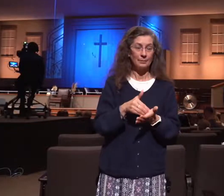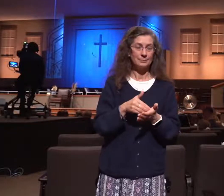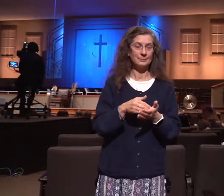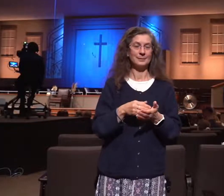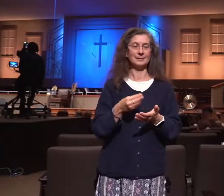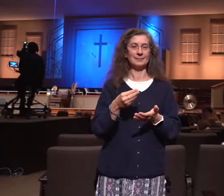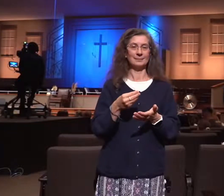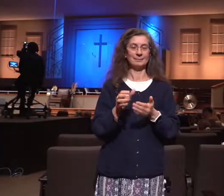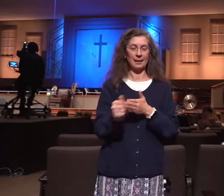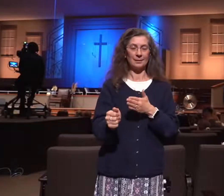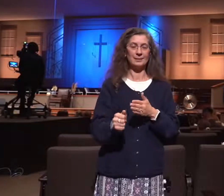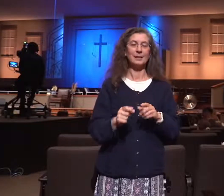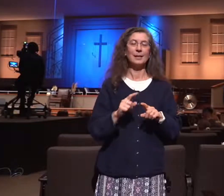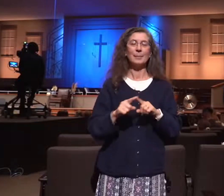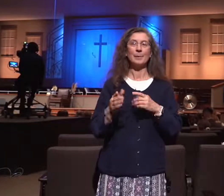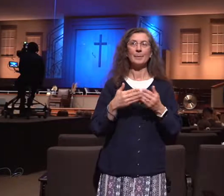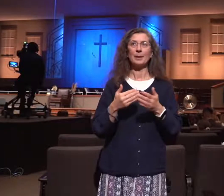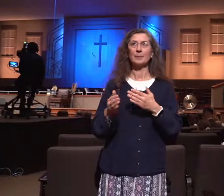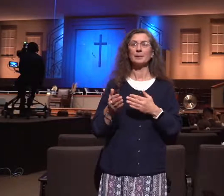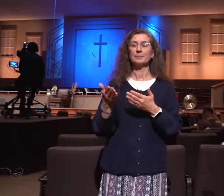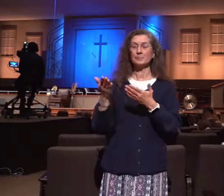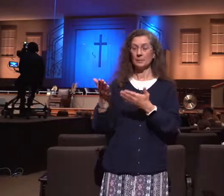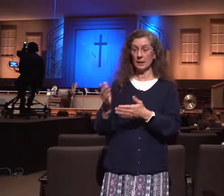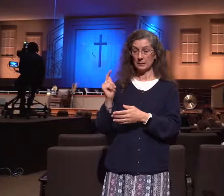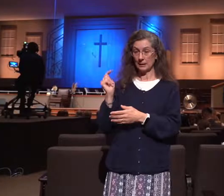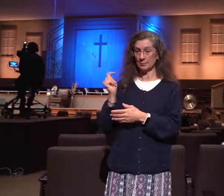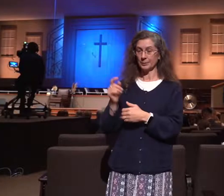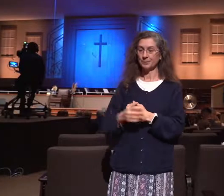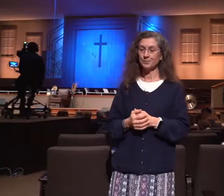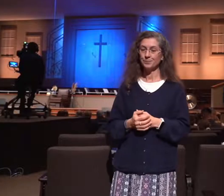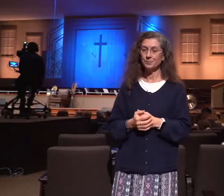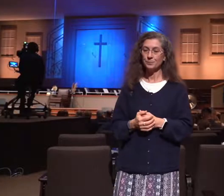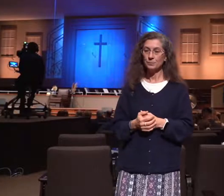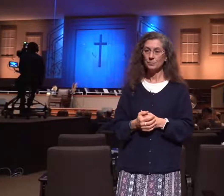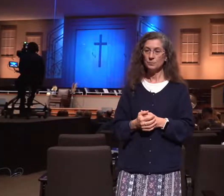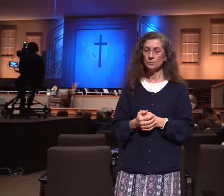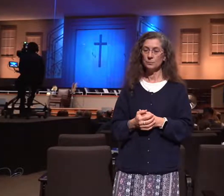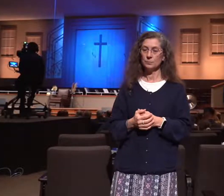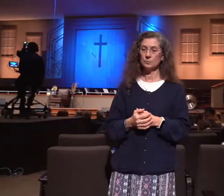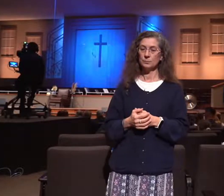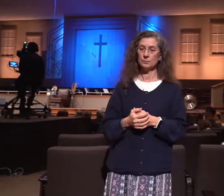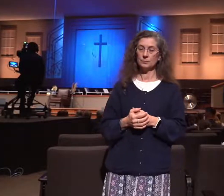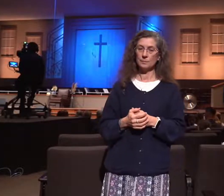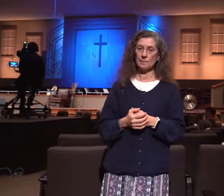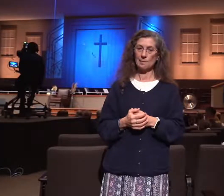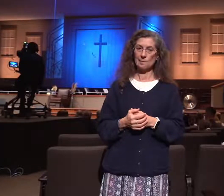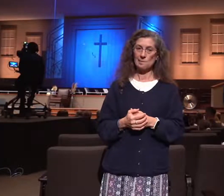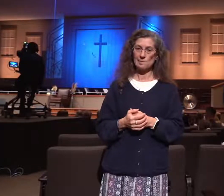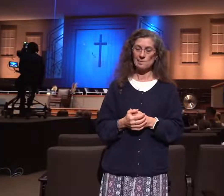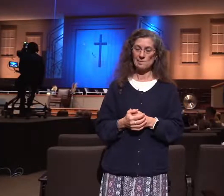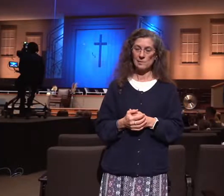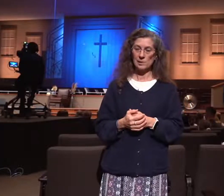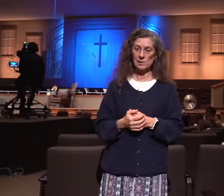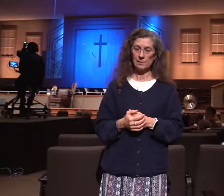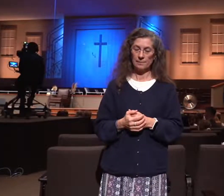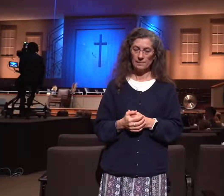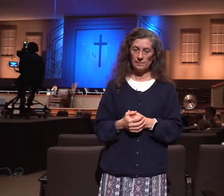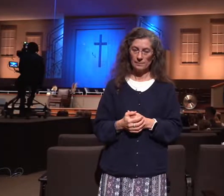about it, the world's first billionaire. Here's his testimony. It's on Randy Alcorn's generous giving